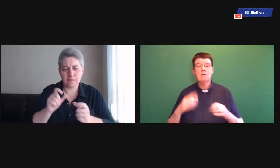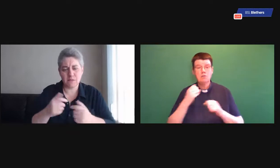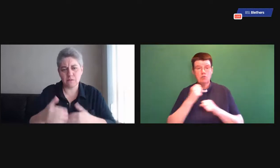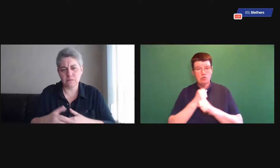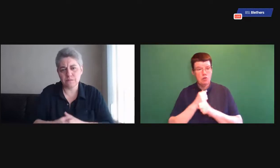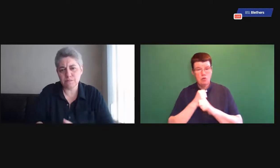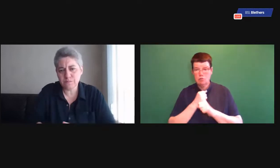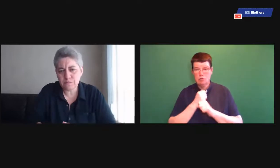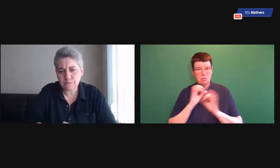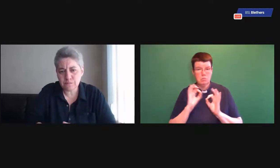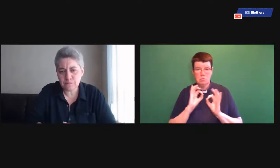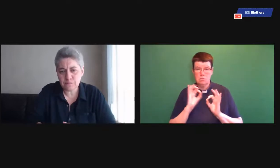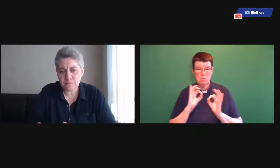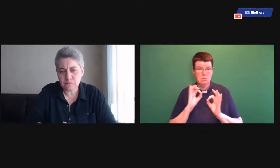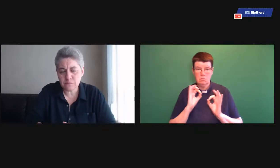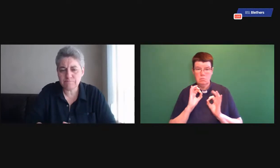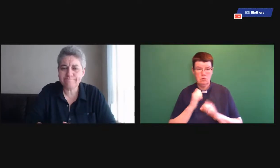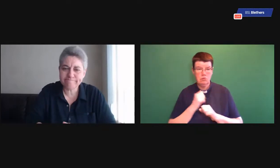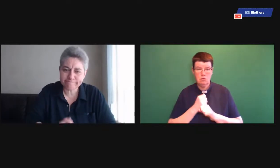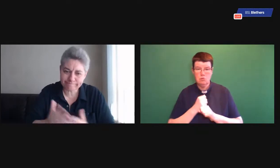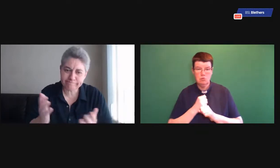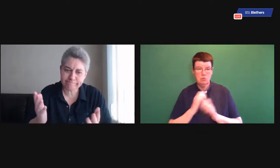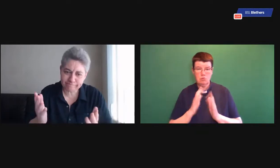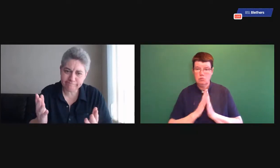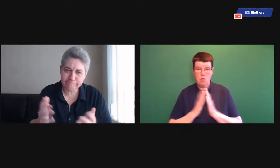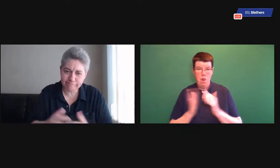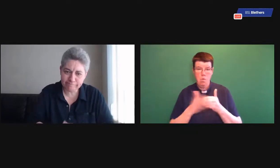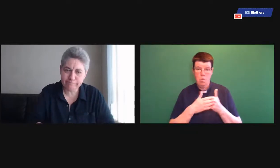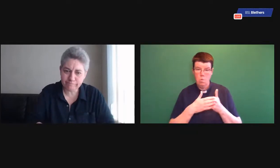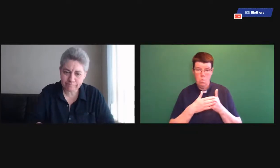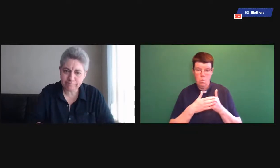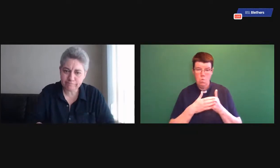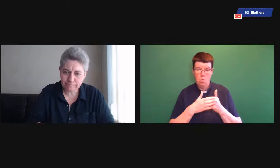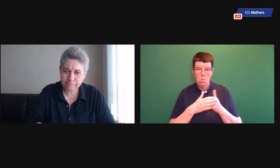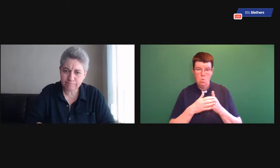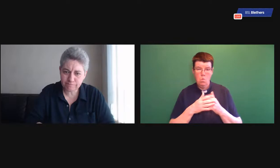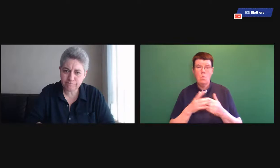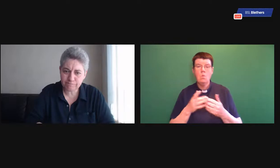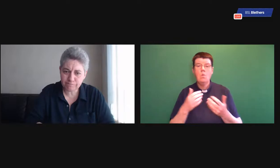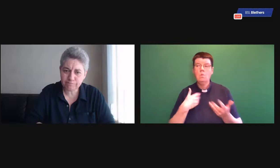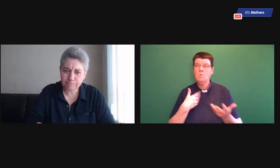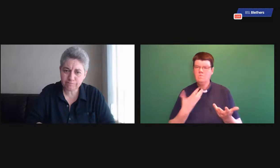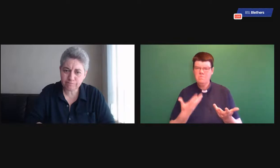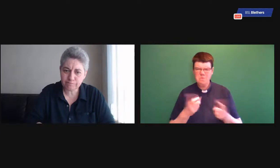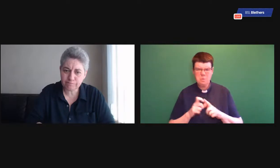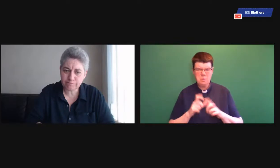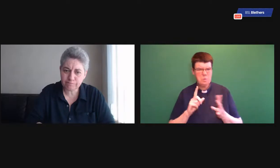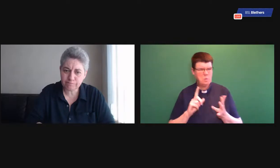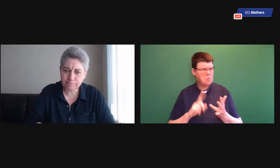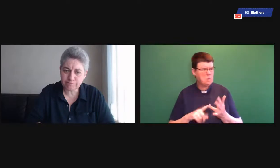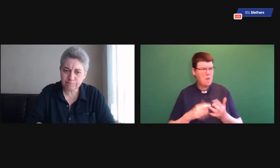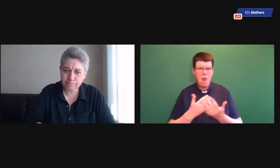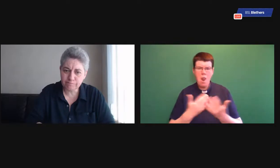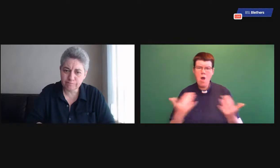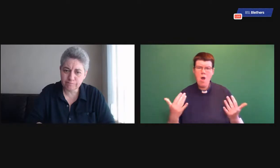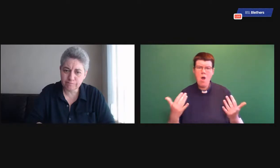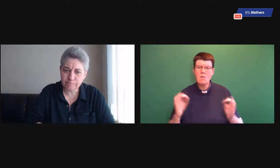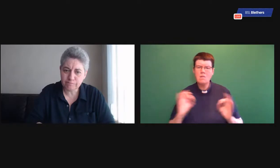that you had connection with deaf people. Oh, absolutely. I mean, there was no church. I mean, church was closed.